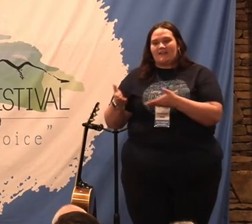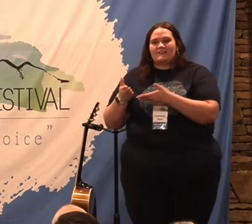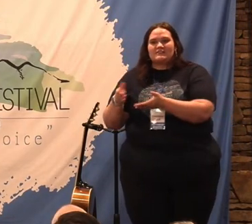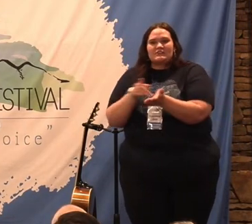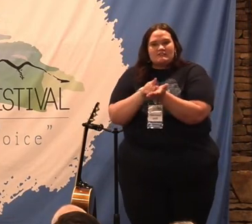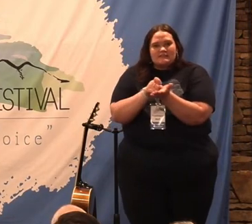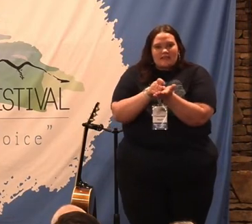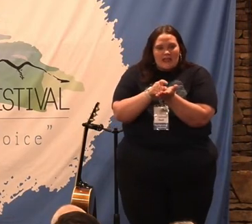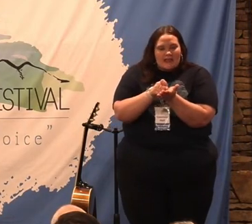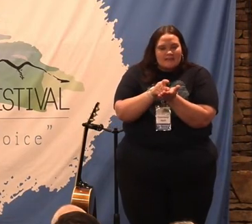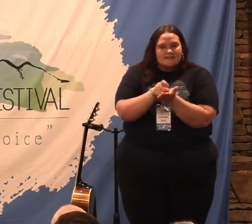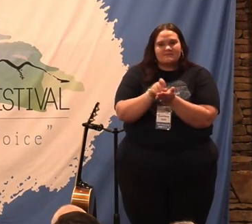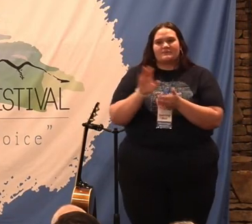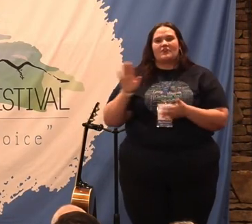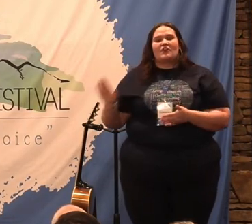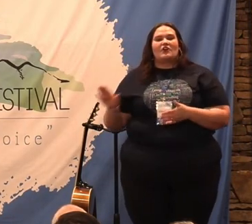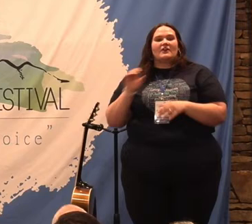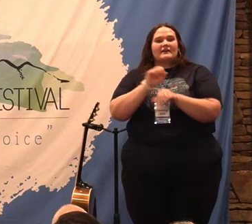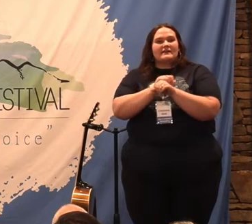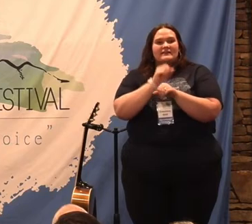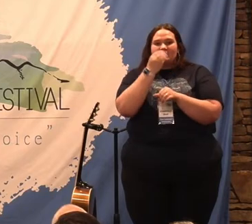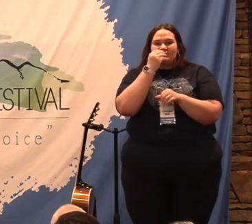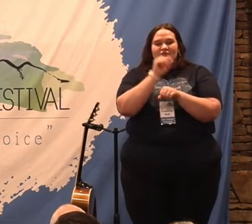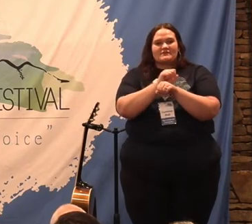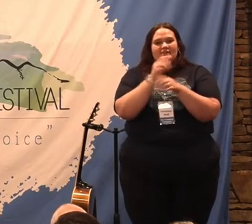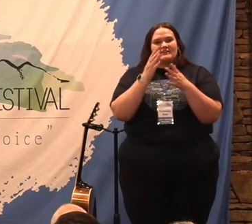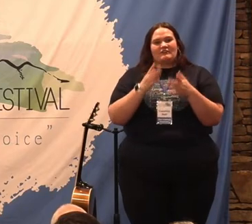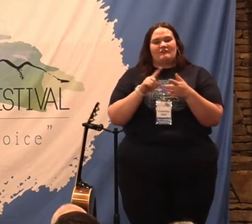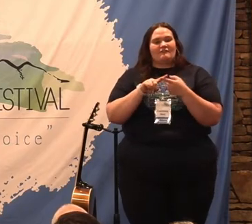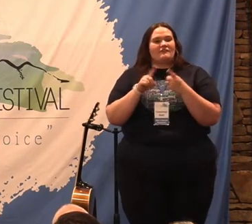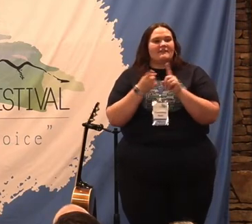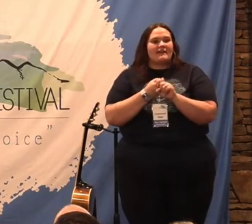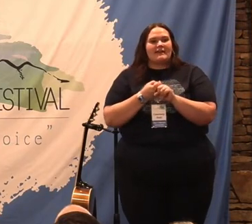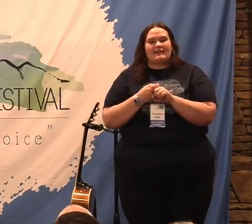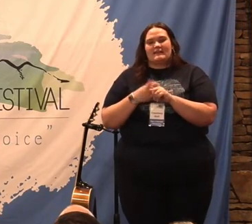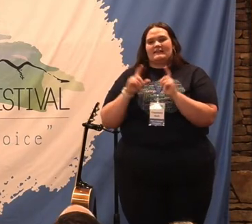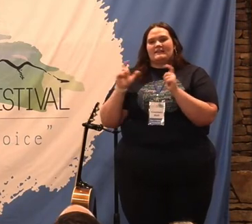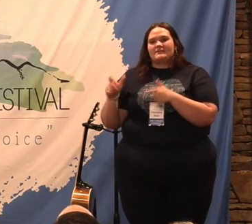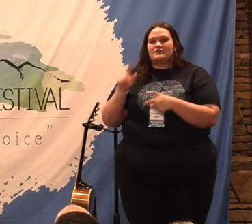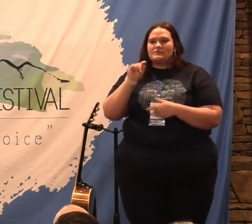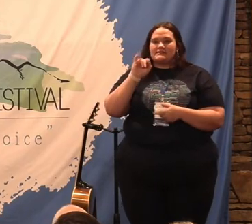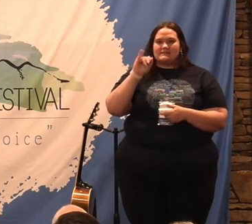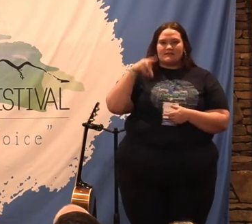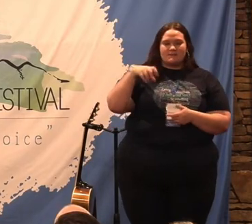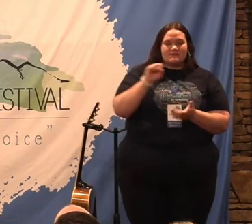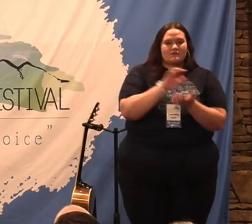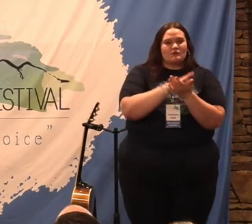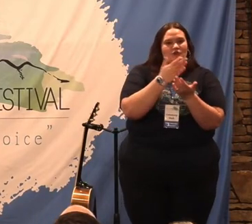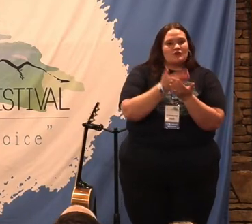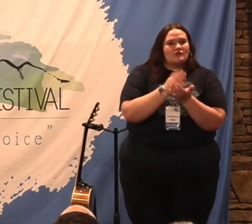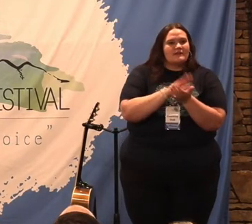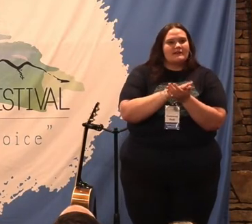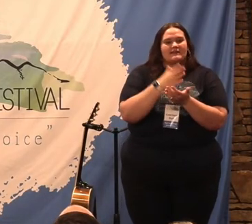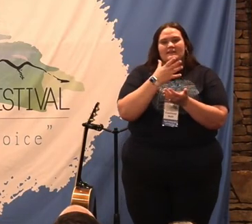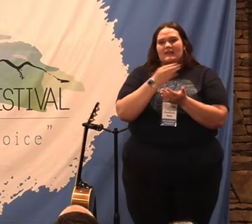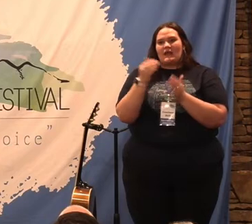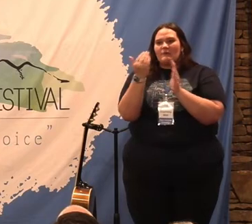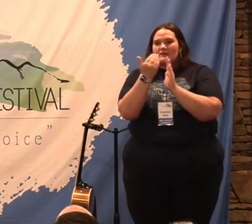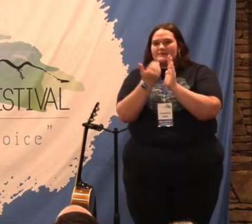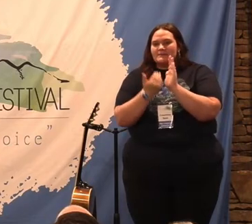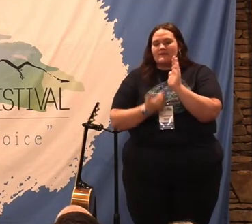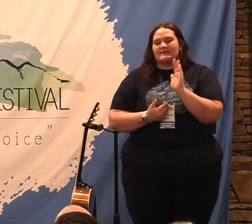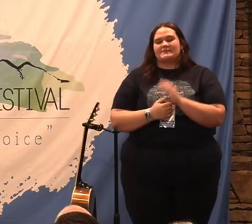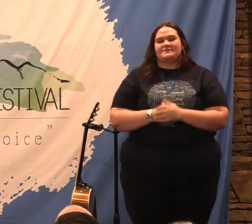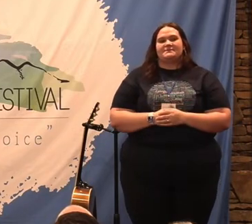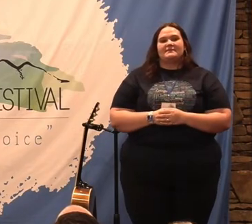Her caterer friend is very generous with cooking tips and recipes. Cinderella is very happy she